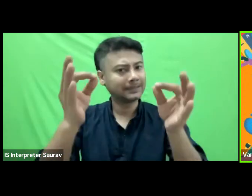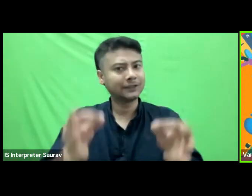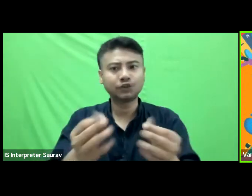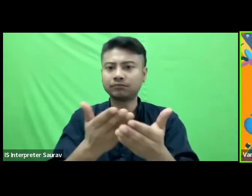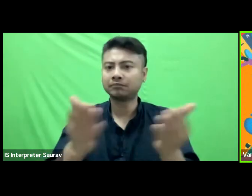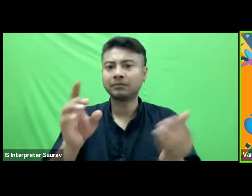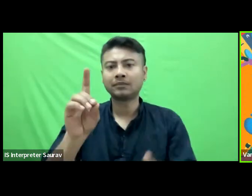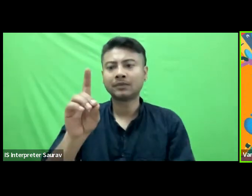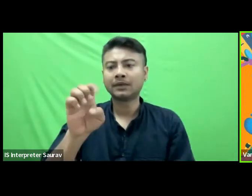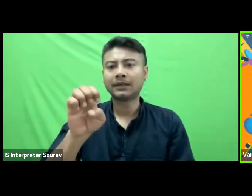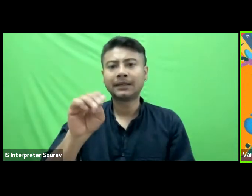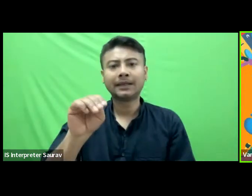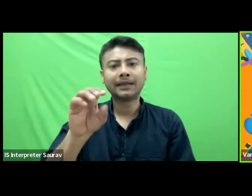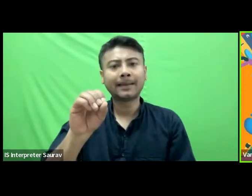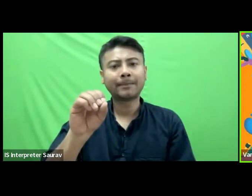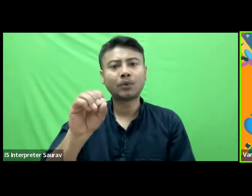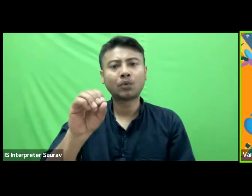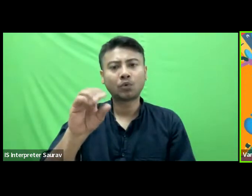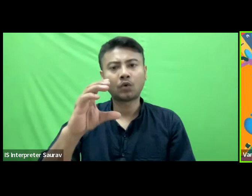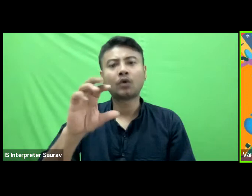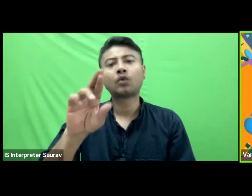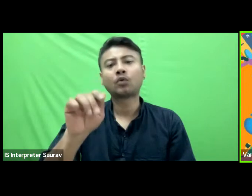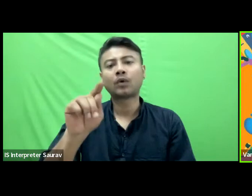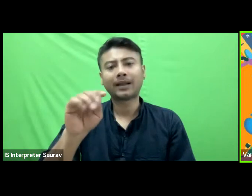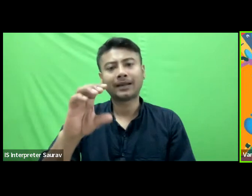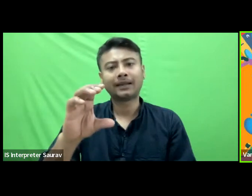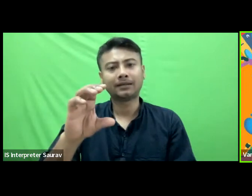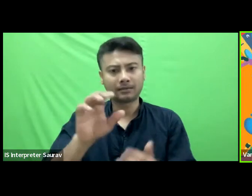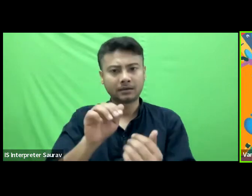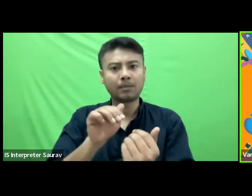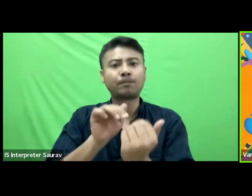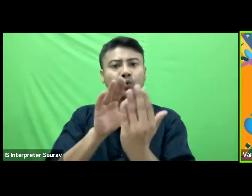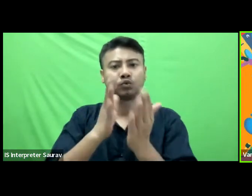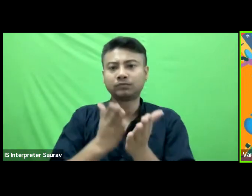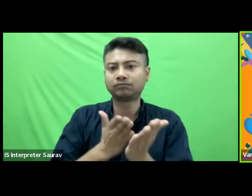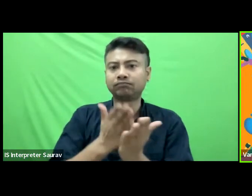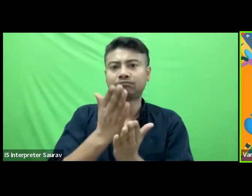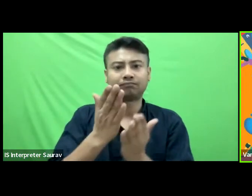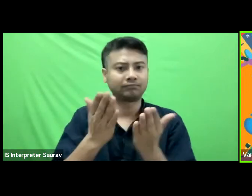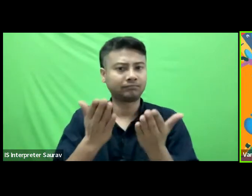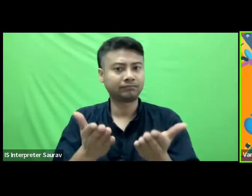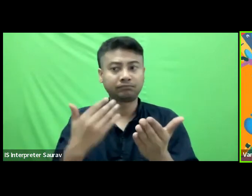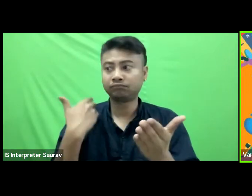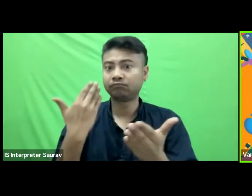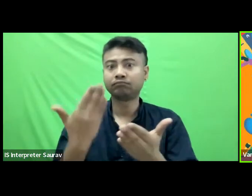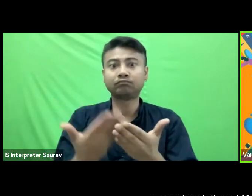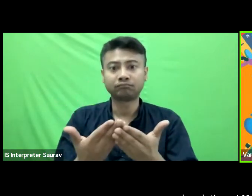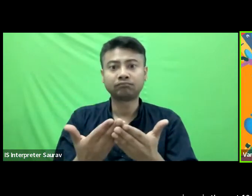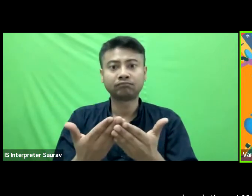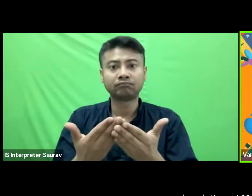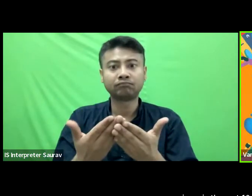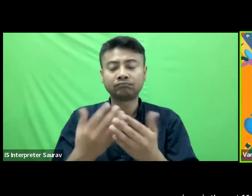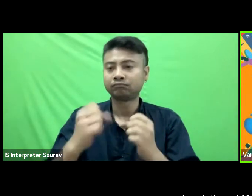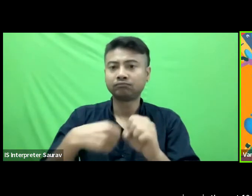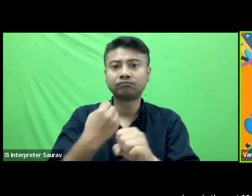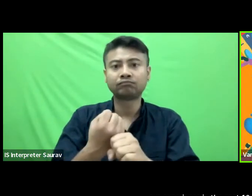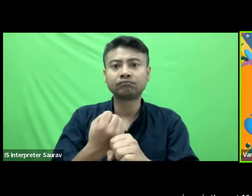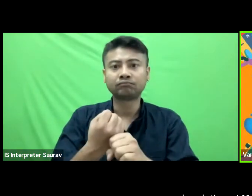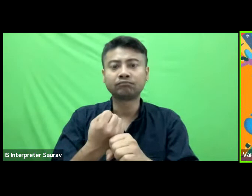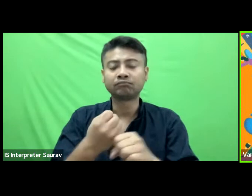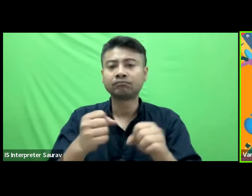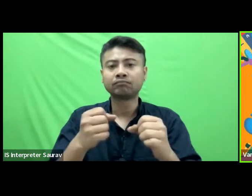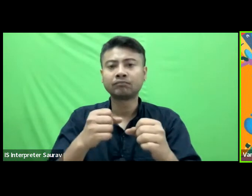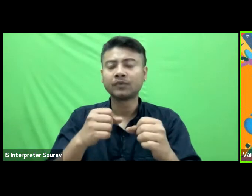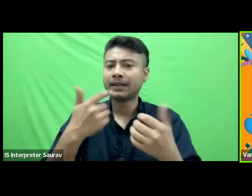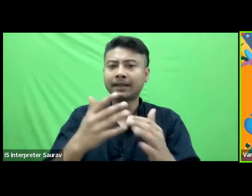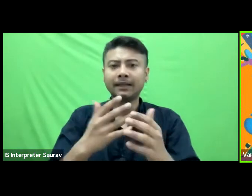our experience in the past 10 years have focused on relatively 4 approaches that we've sort of developed